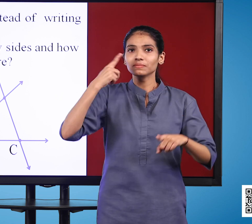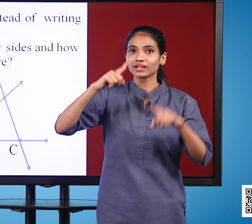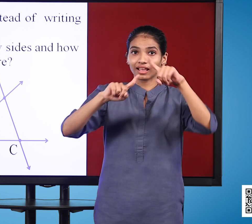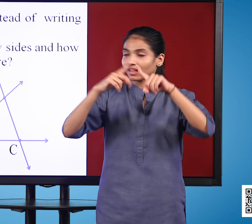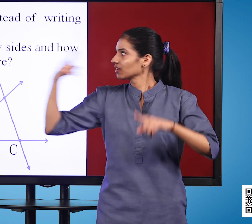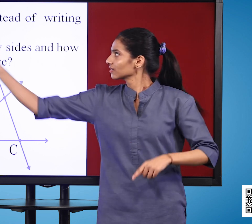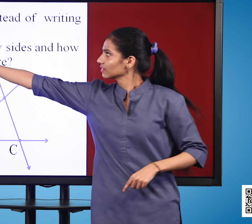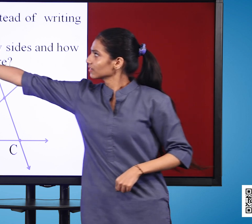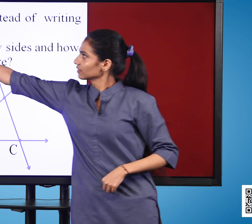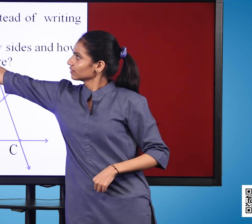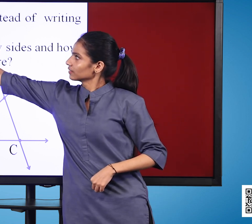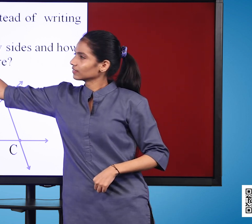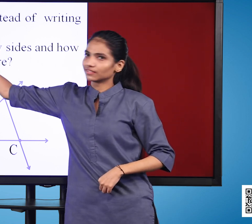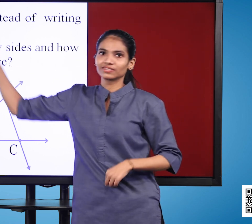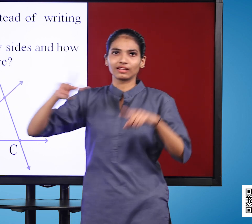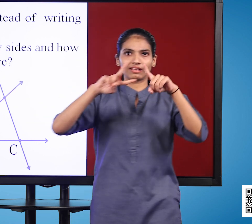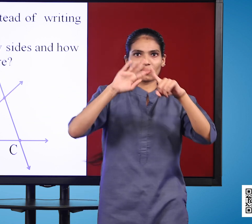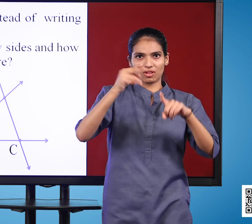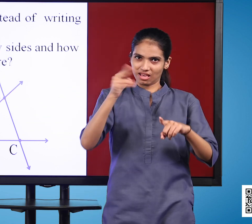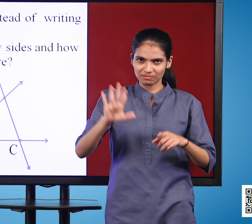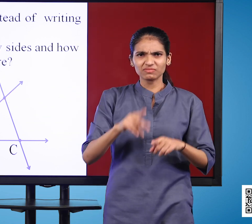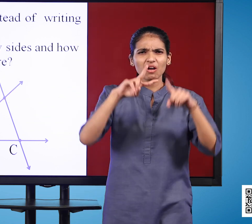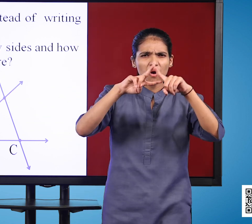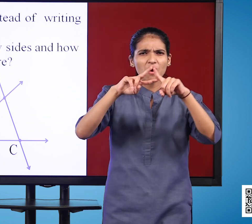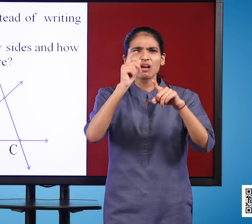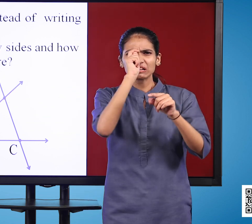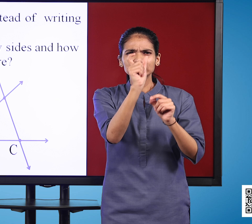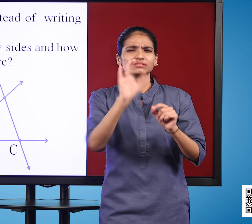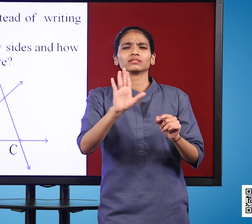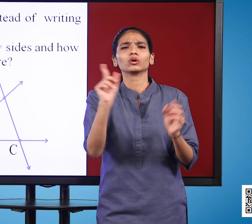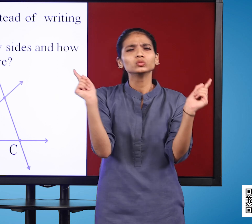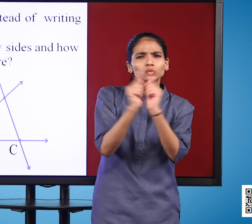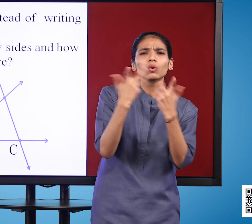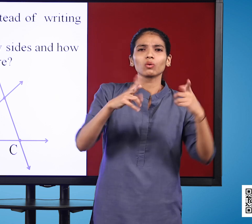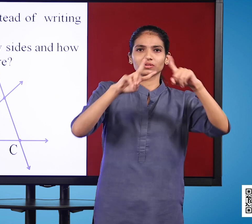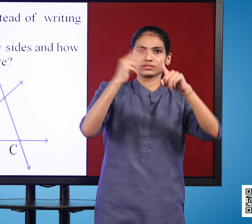triangle sign ABC instead of writing triangle ABC.